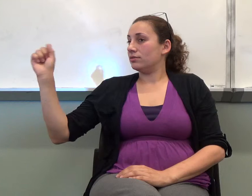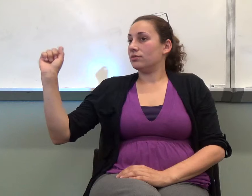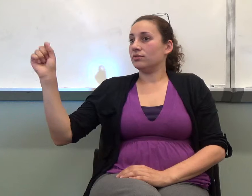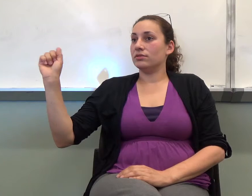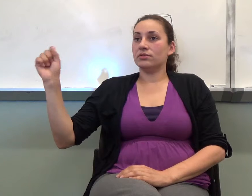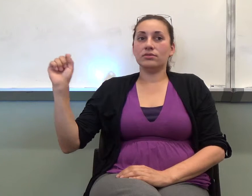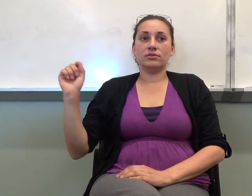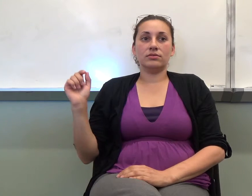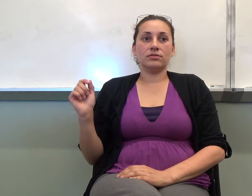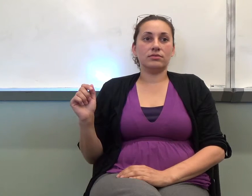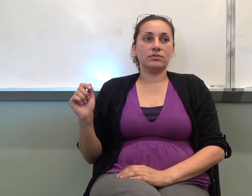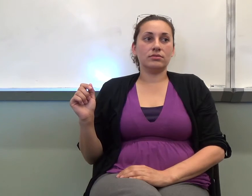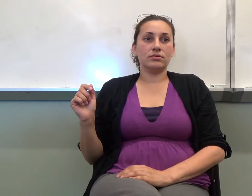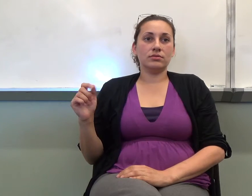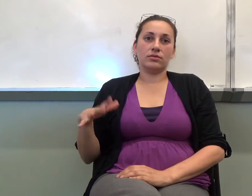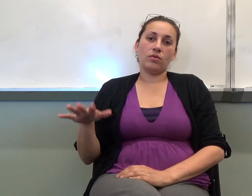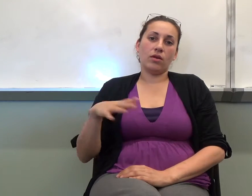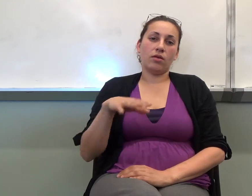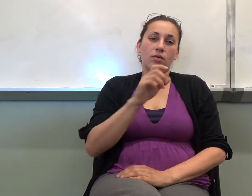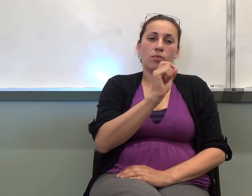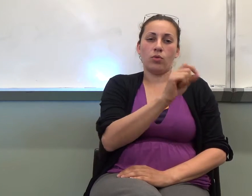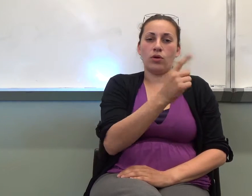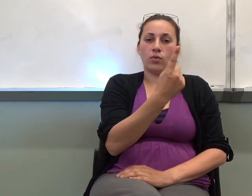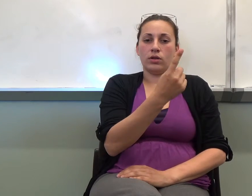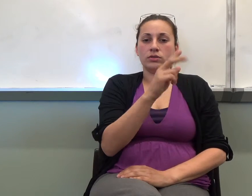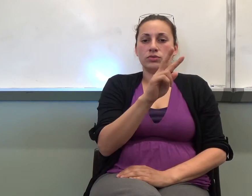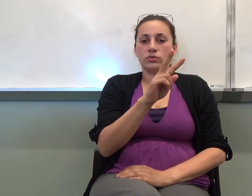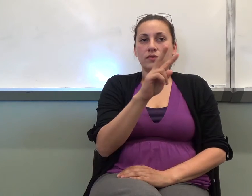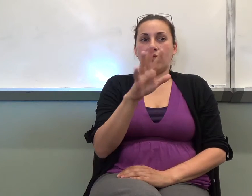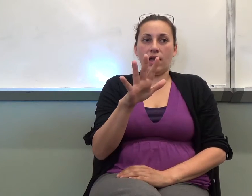This one is 0.2125